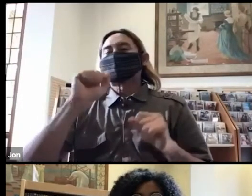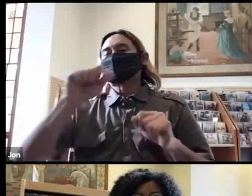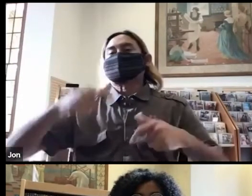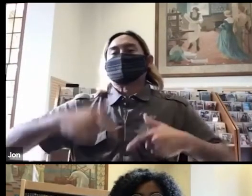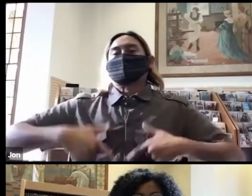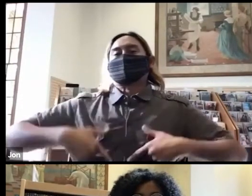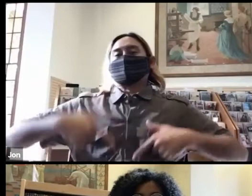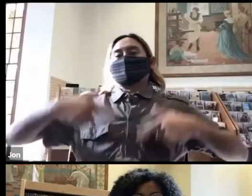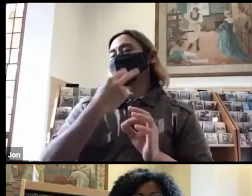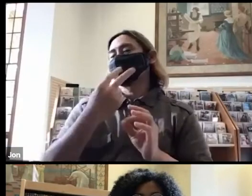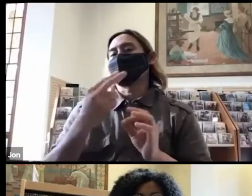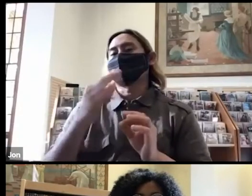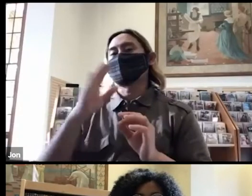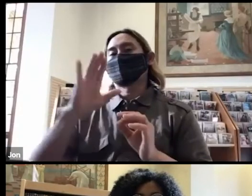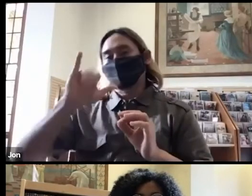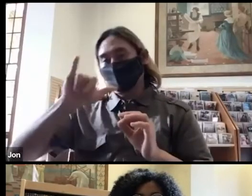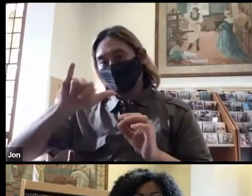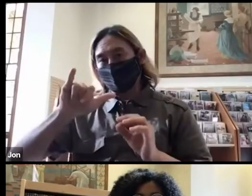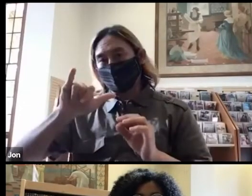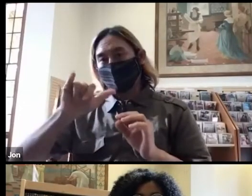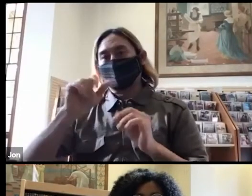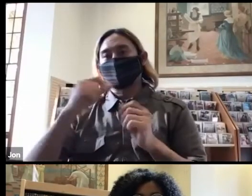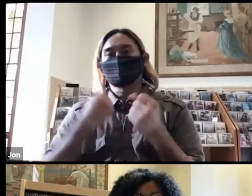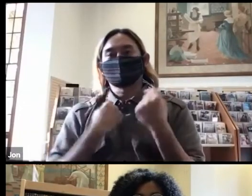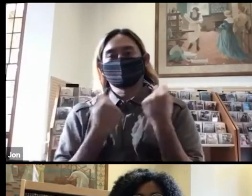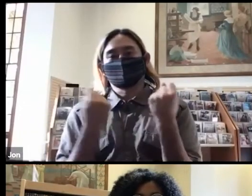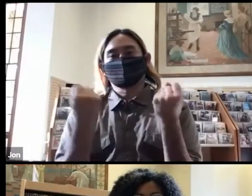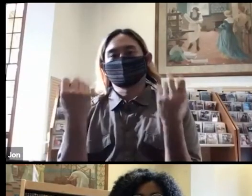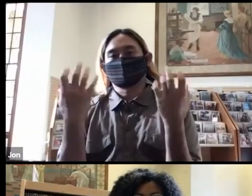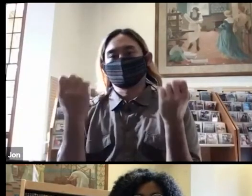So during the live interpretation, I did sign.